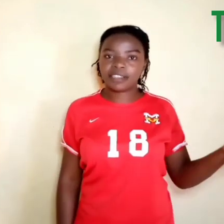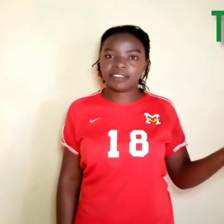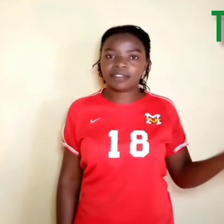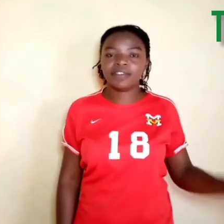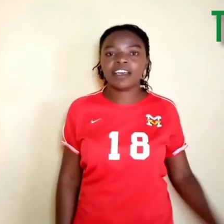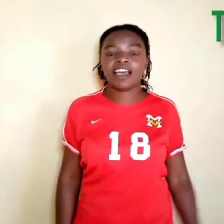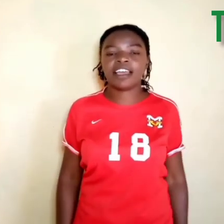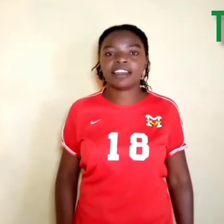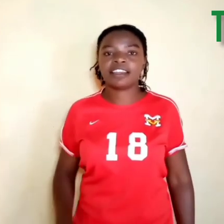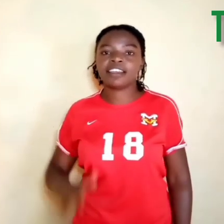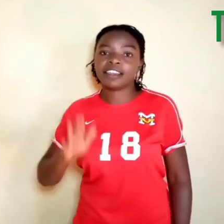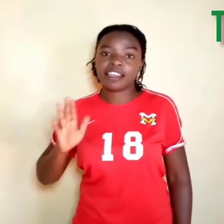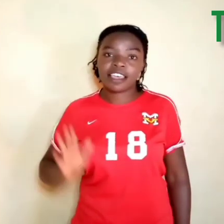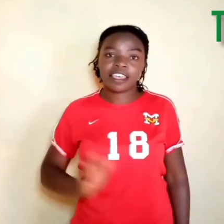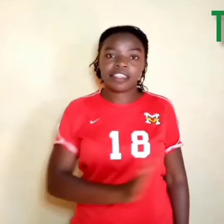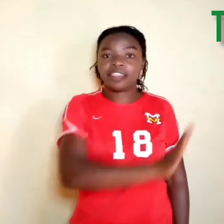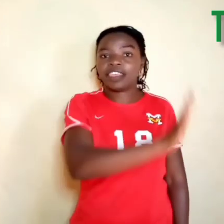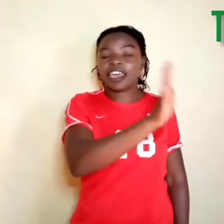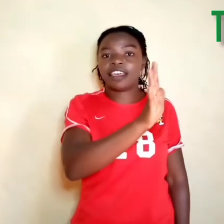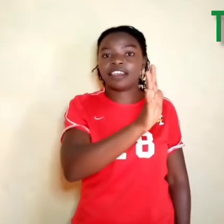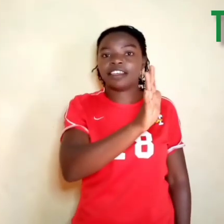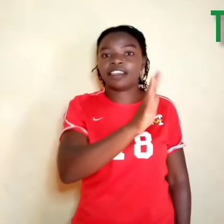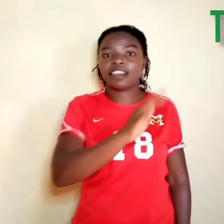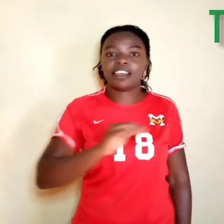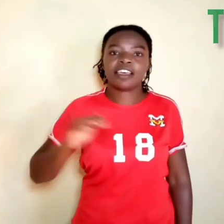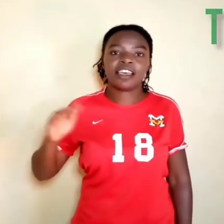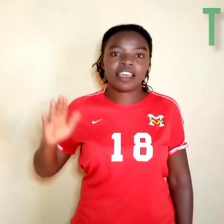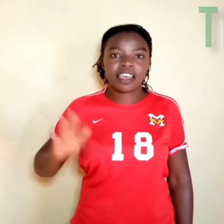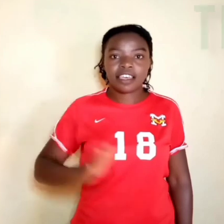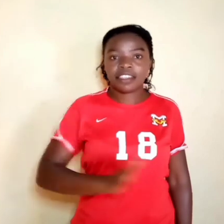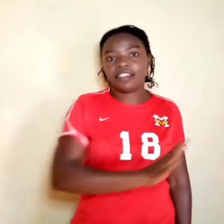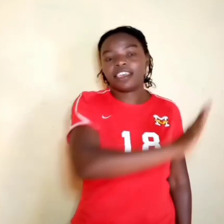passive hand. There, theirs,